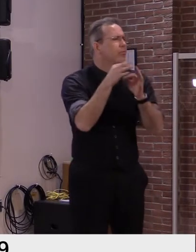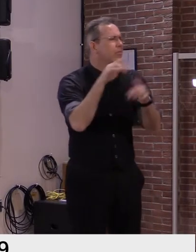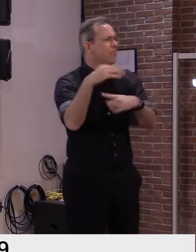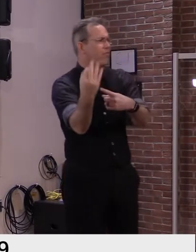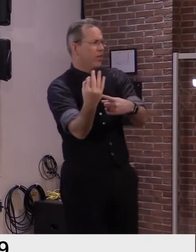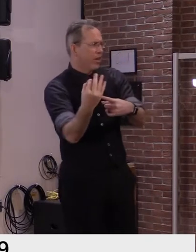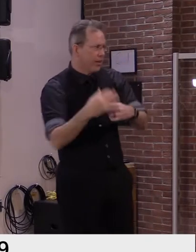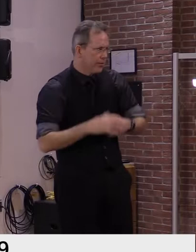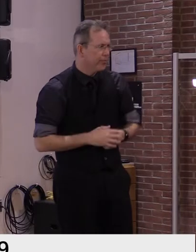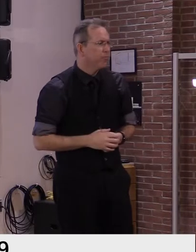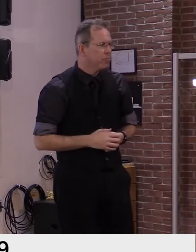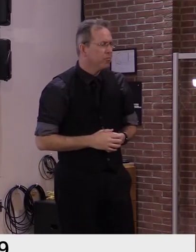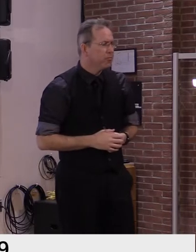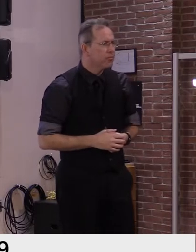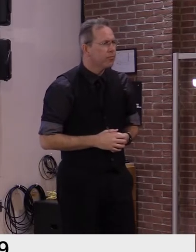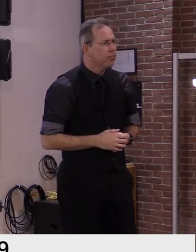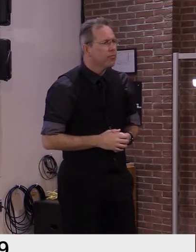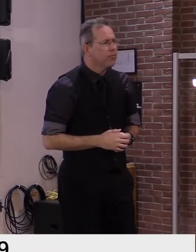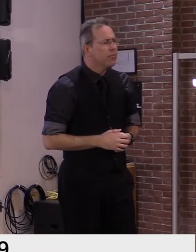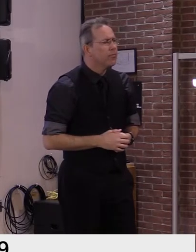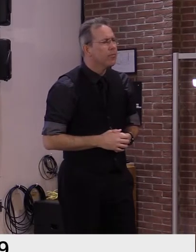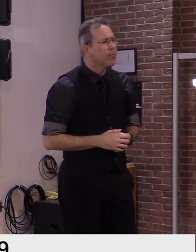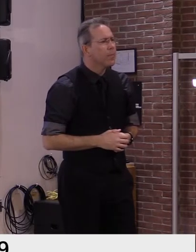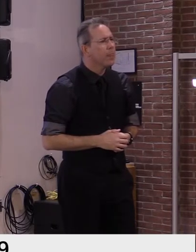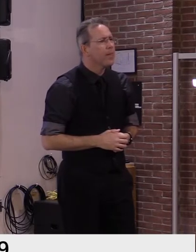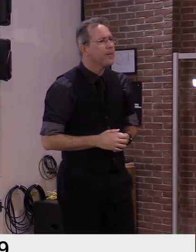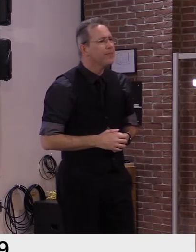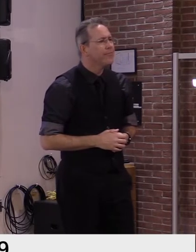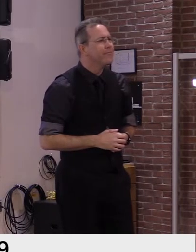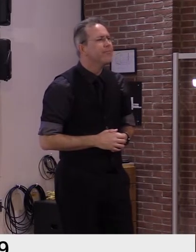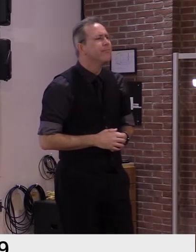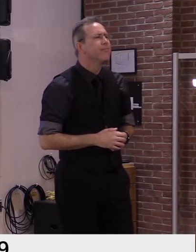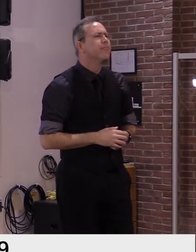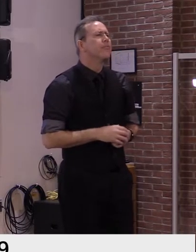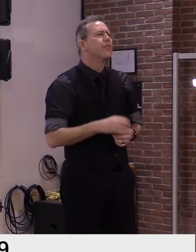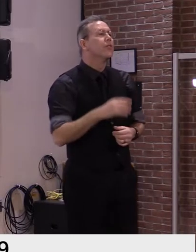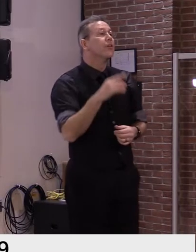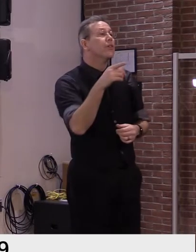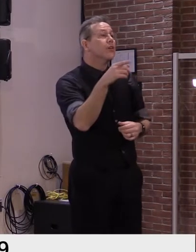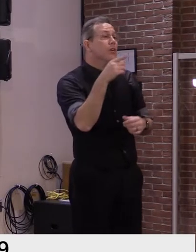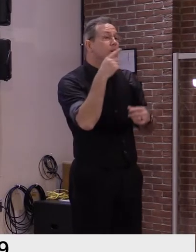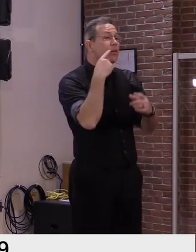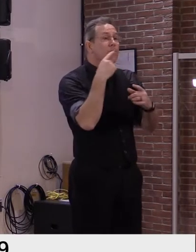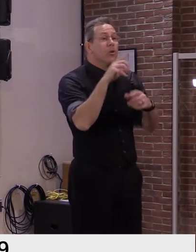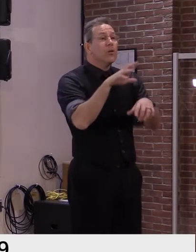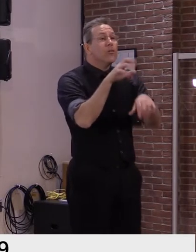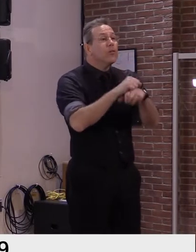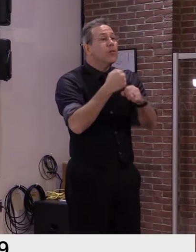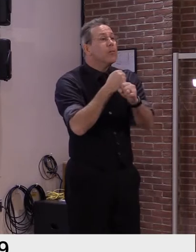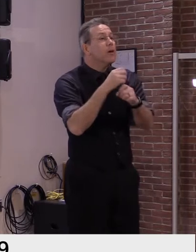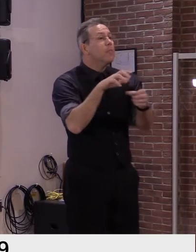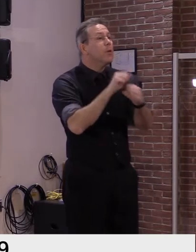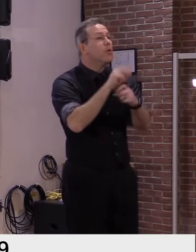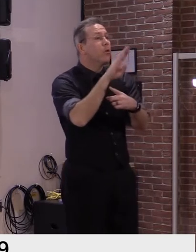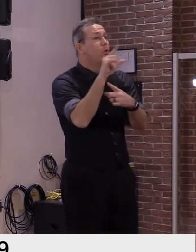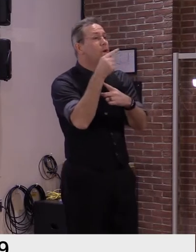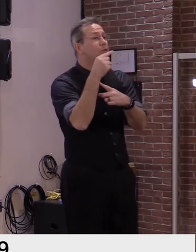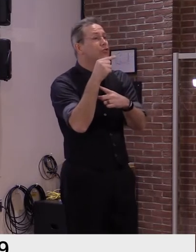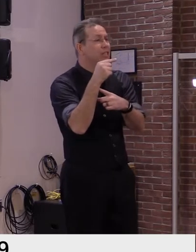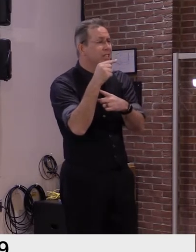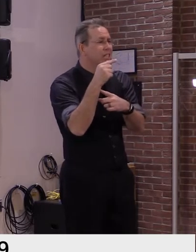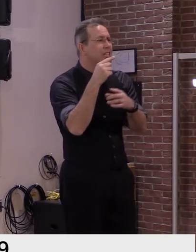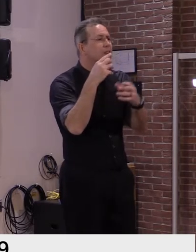vaccine sites. In addition, appointments at Walgreens in the coming weeks will be available for